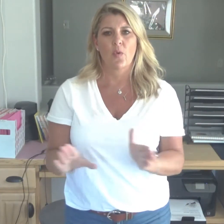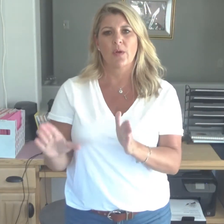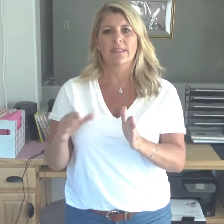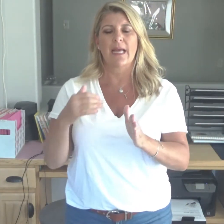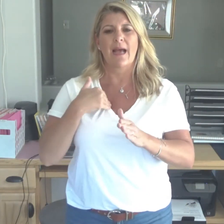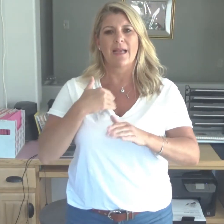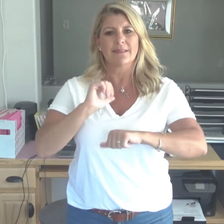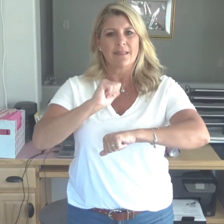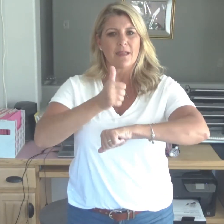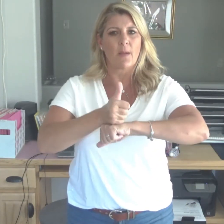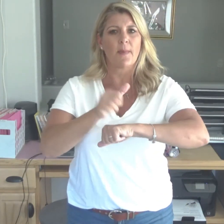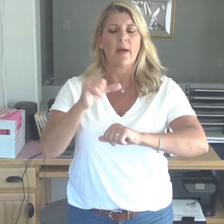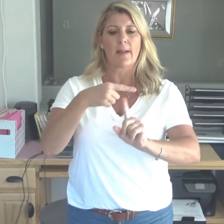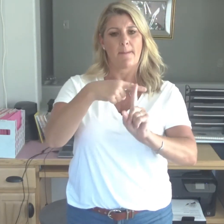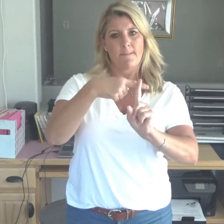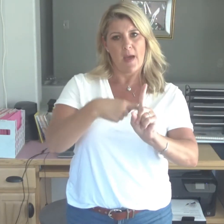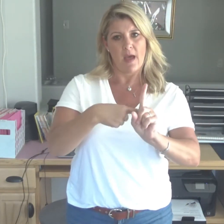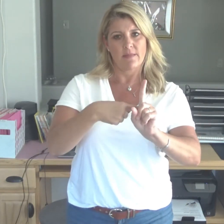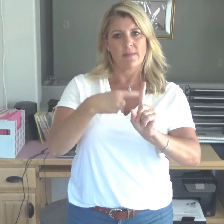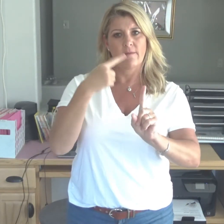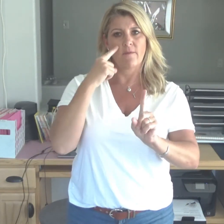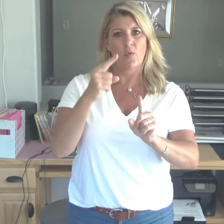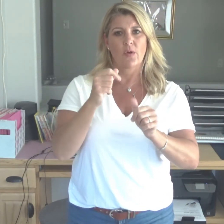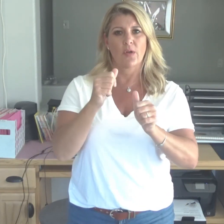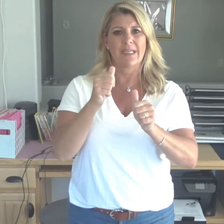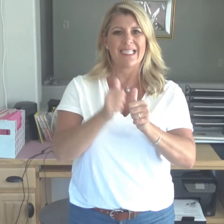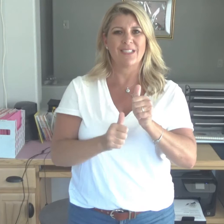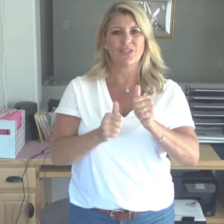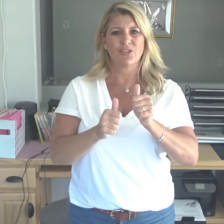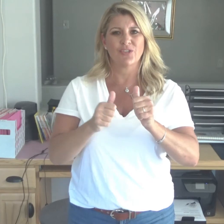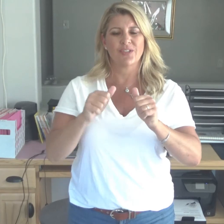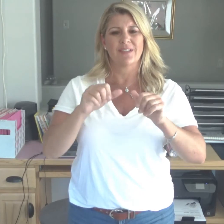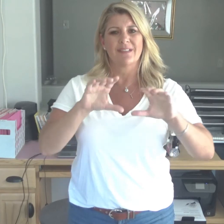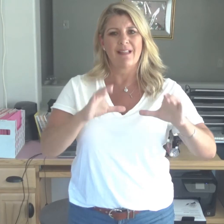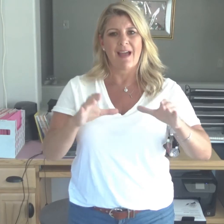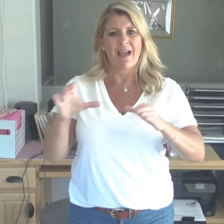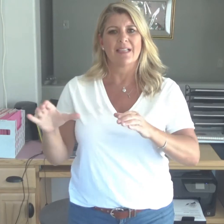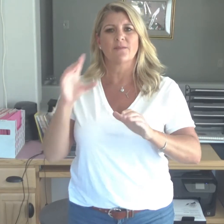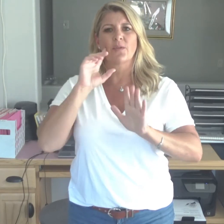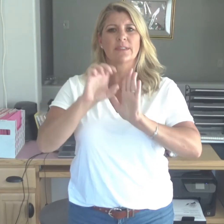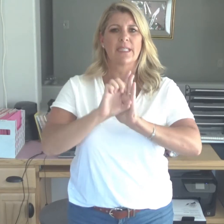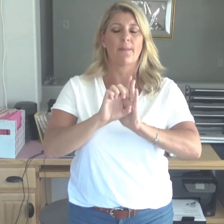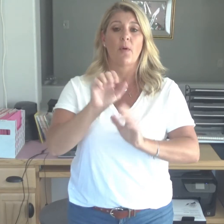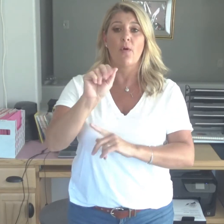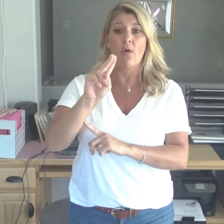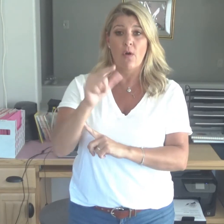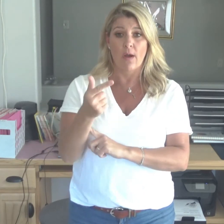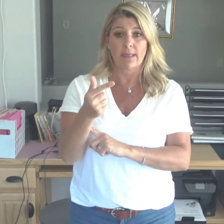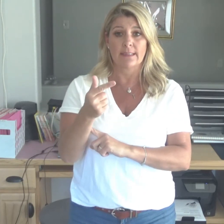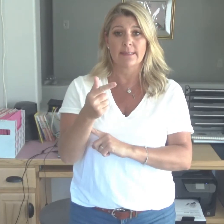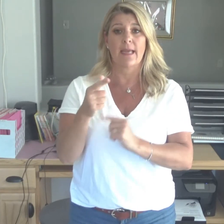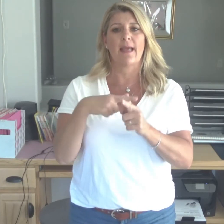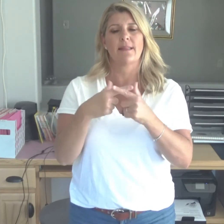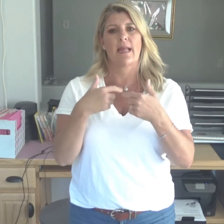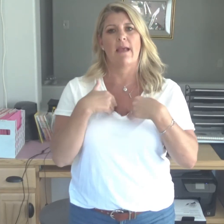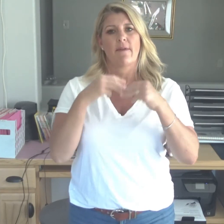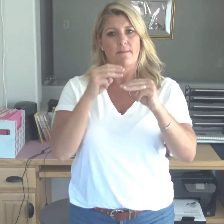Again, keep their classes and subjects organized. So here in this one, I have each month has each